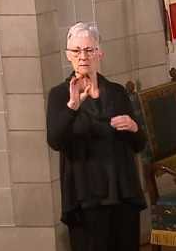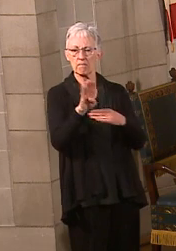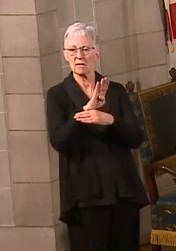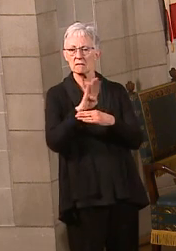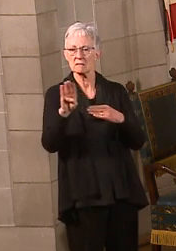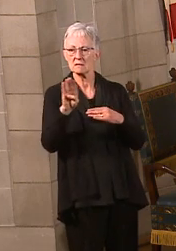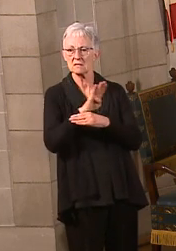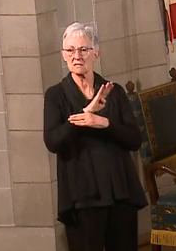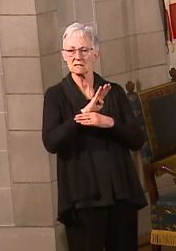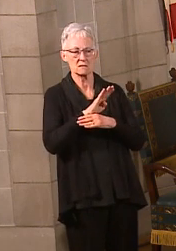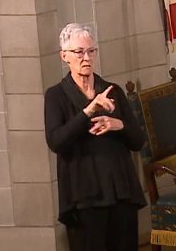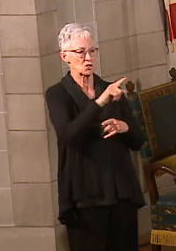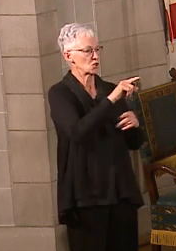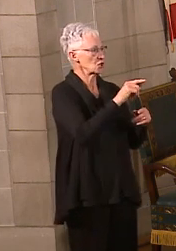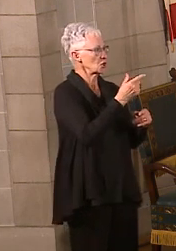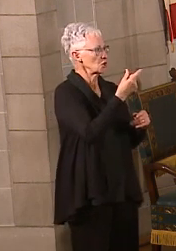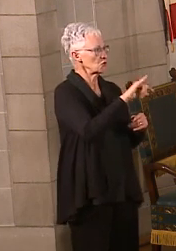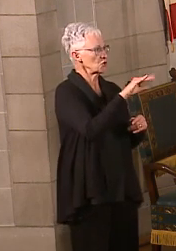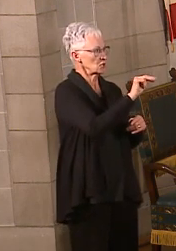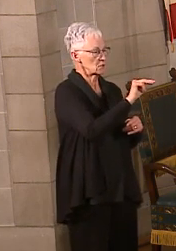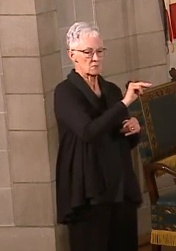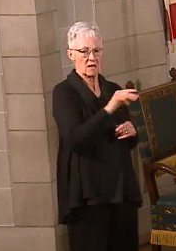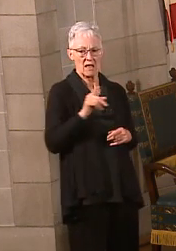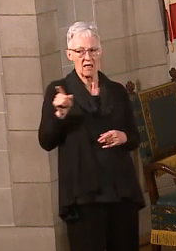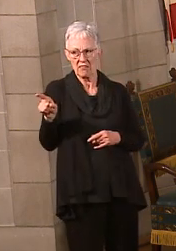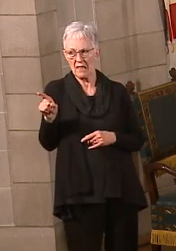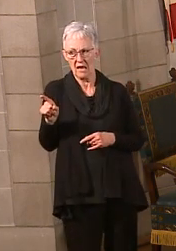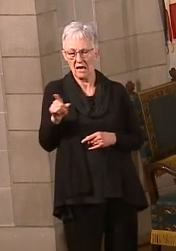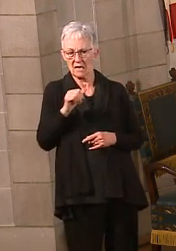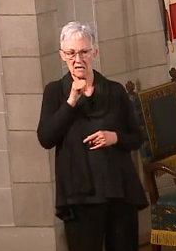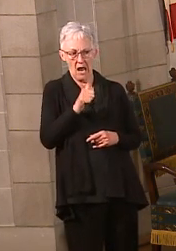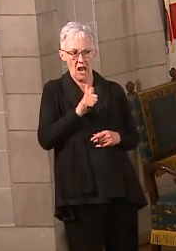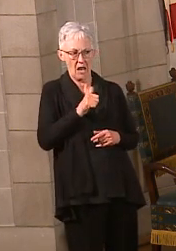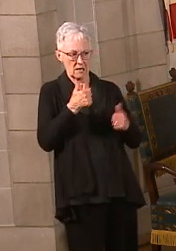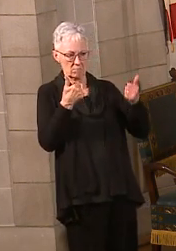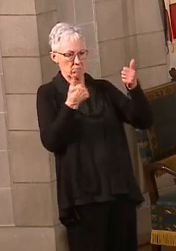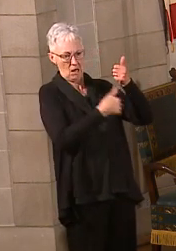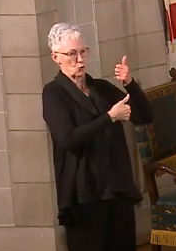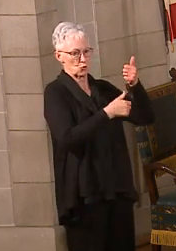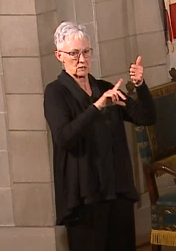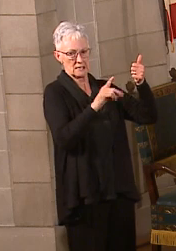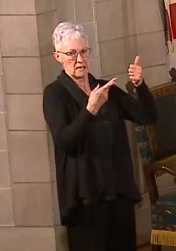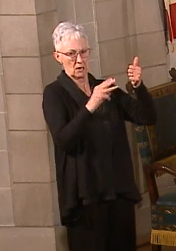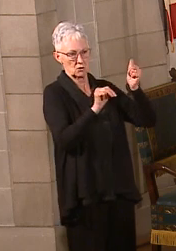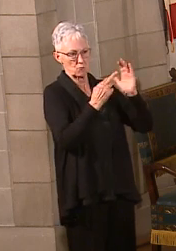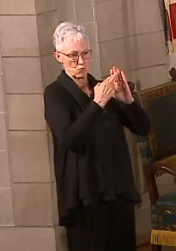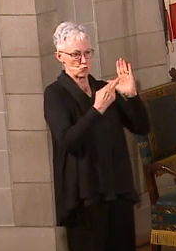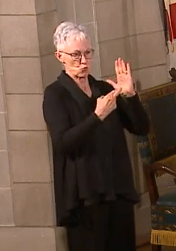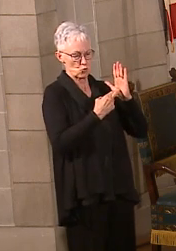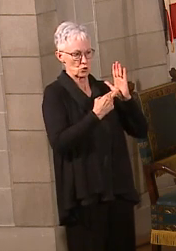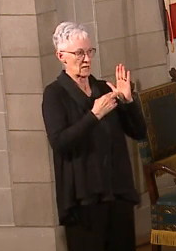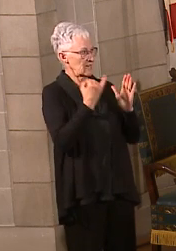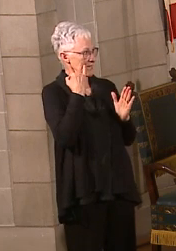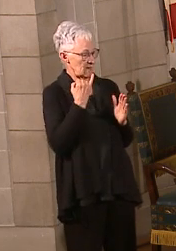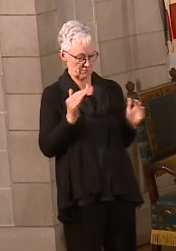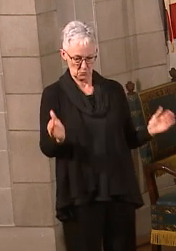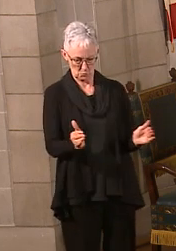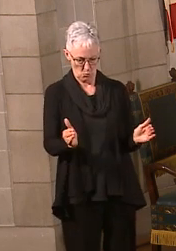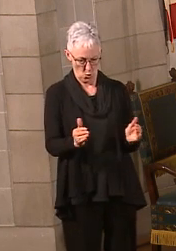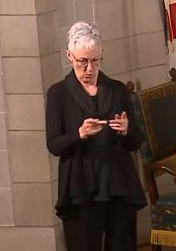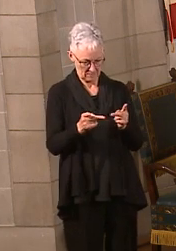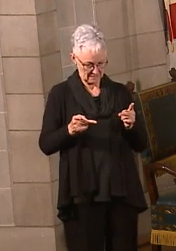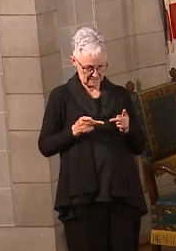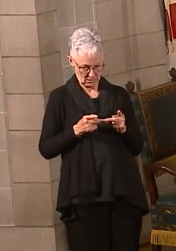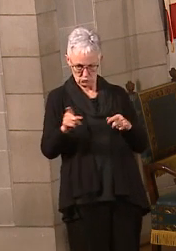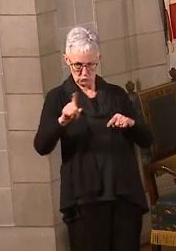DHM unless you cannot do that social distancing, the 6 feet. We want people, again, to stay healthy. But if you're in a smaller facility where you can't put the equipment